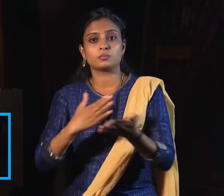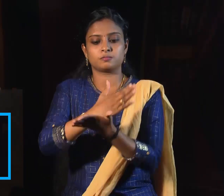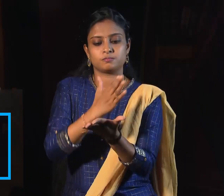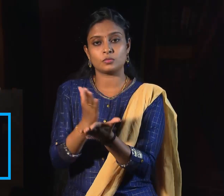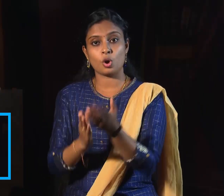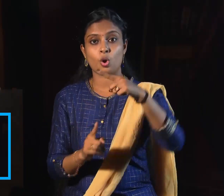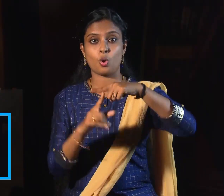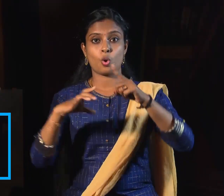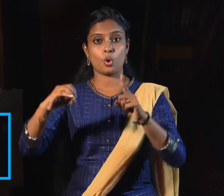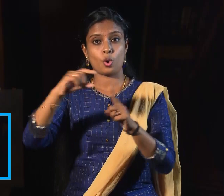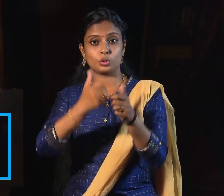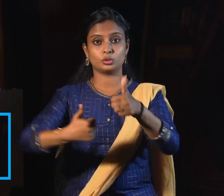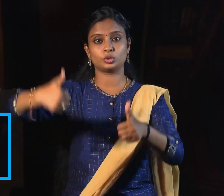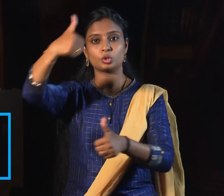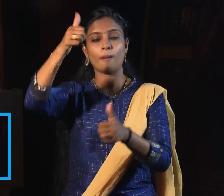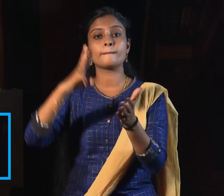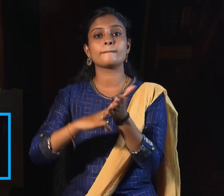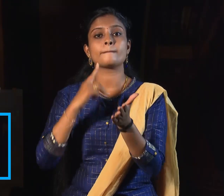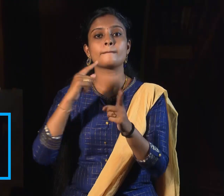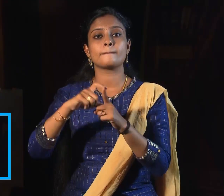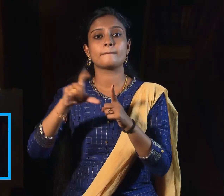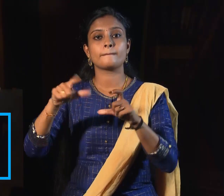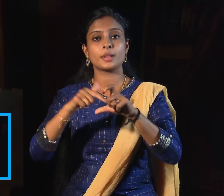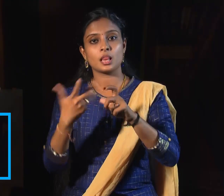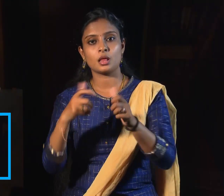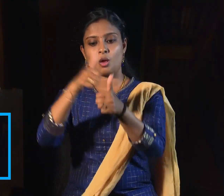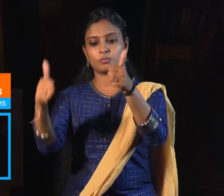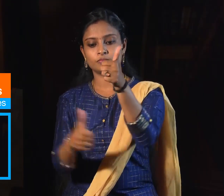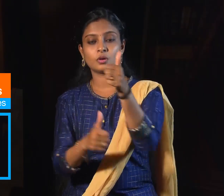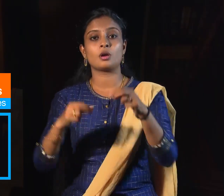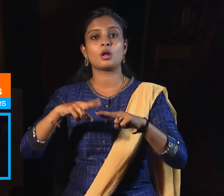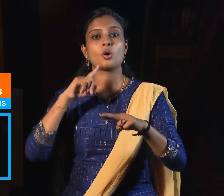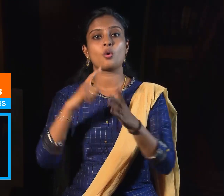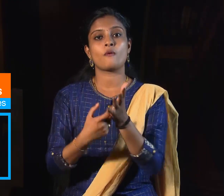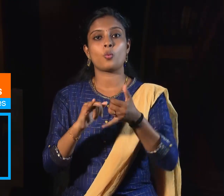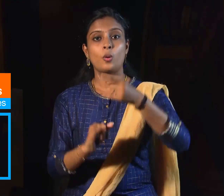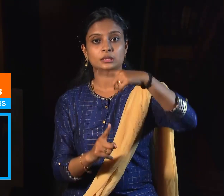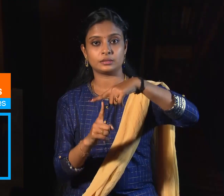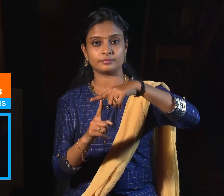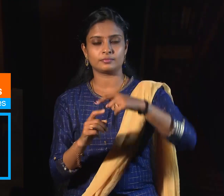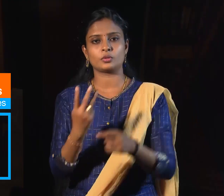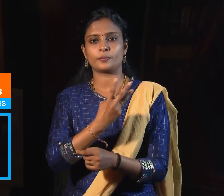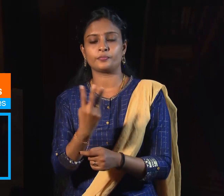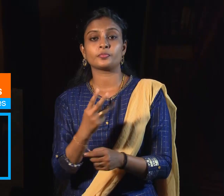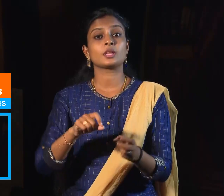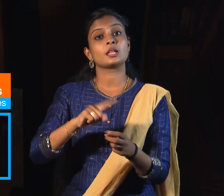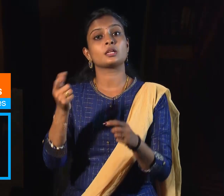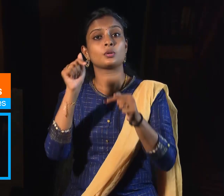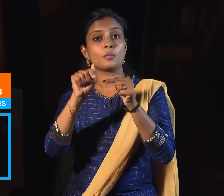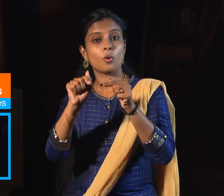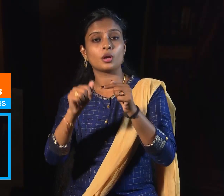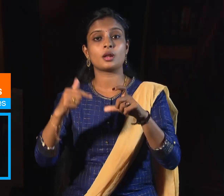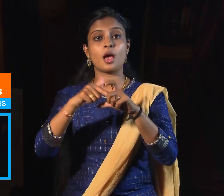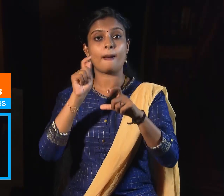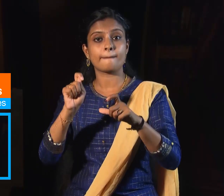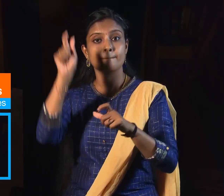top, middle, or first line managers. Employees. Employees are people who work